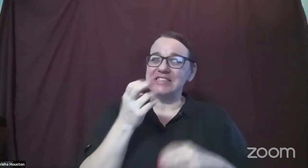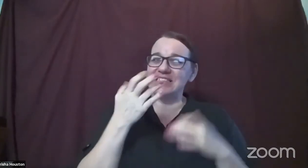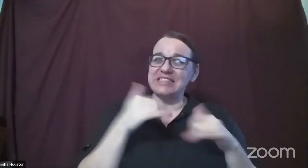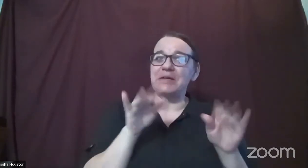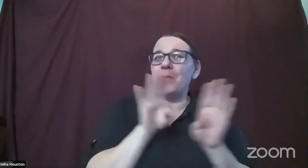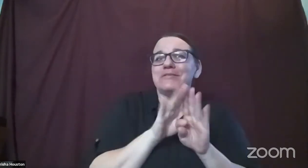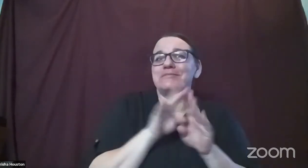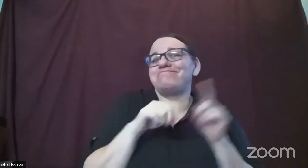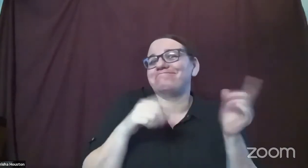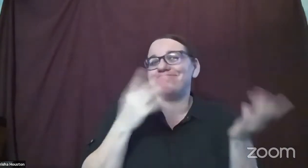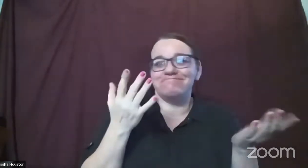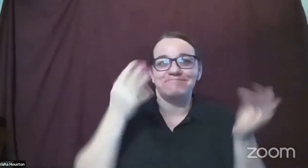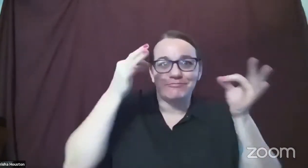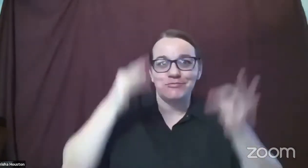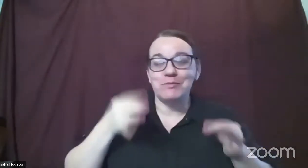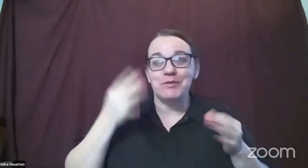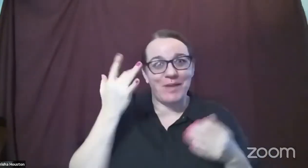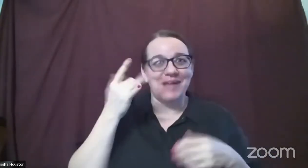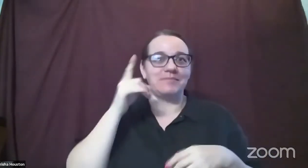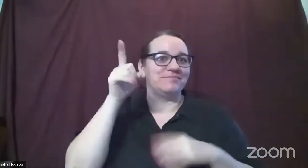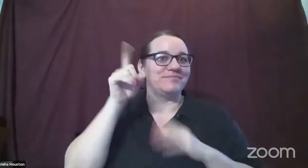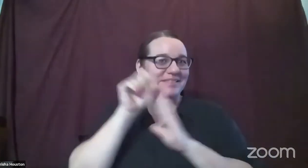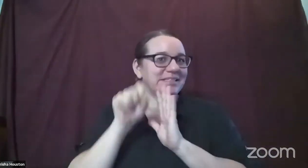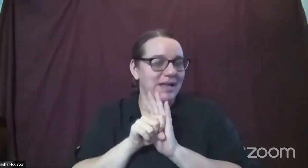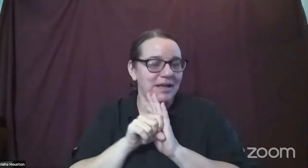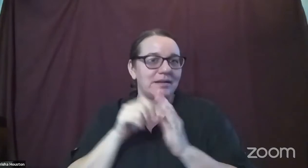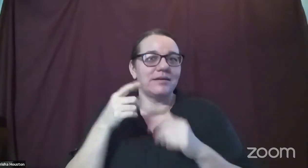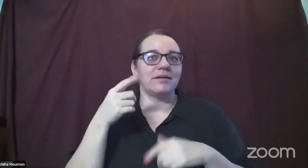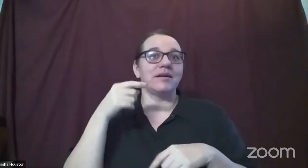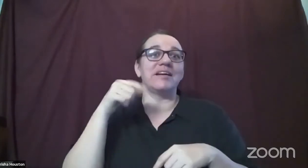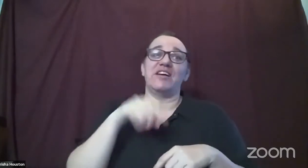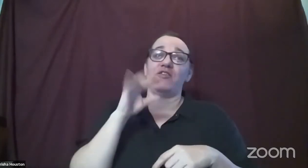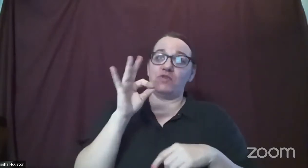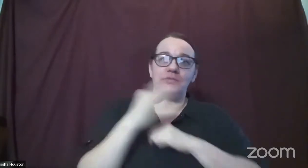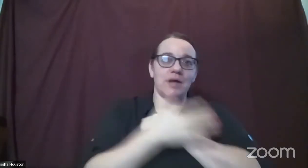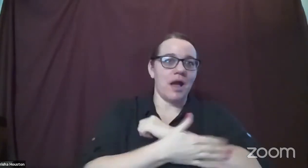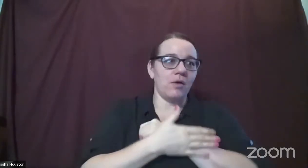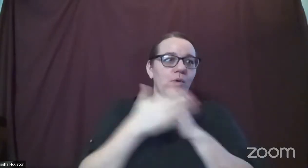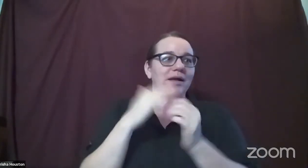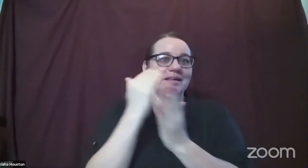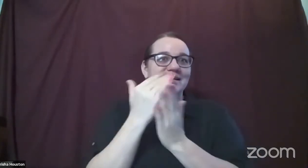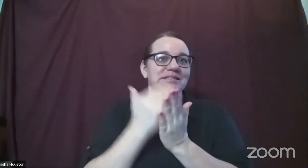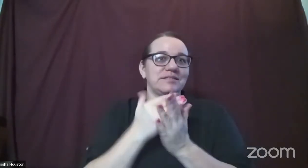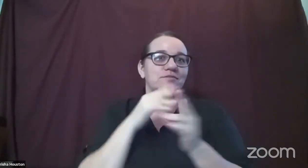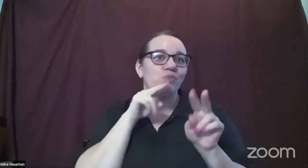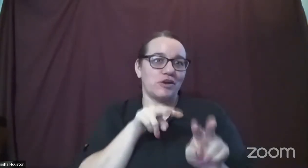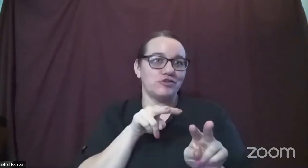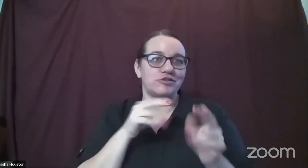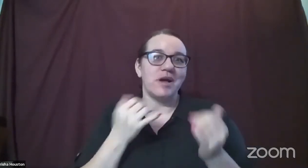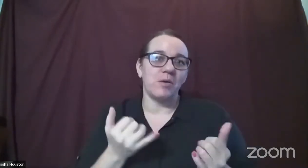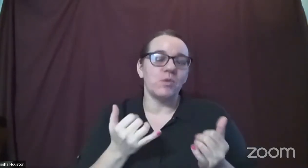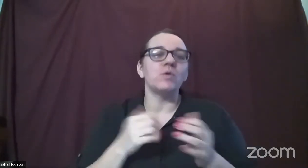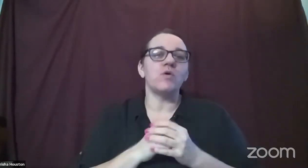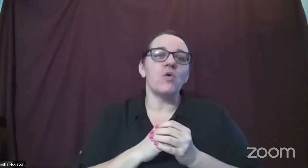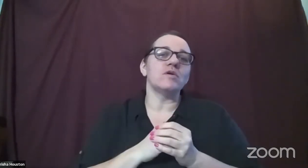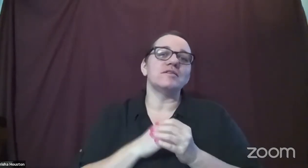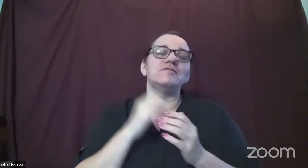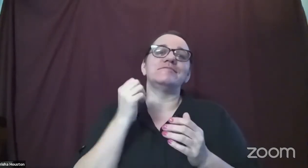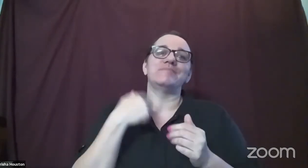Given the current state of affairs, we are still under stay-at-home. DHHSC is closed. Fresno County is on the watch list